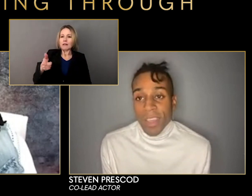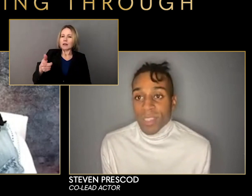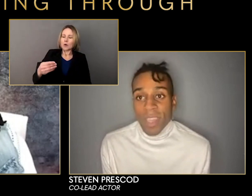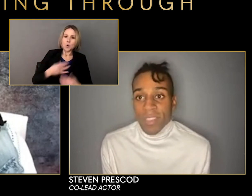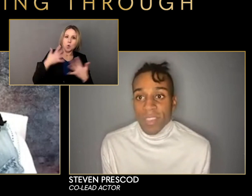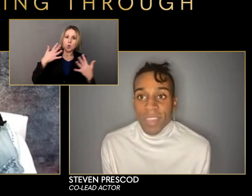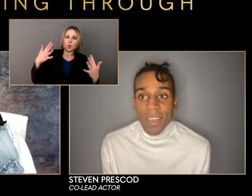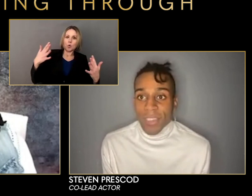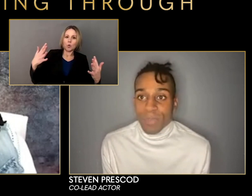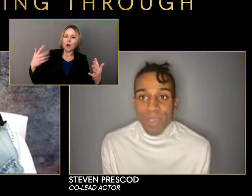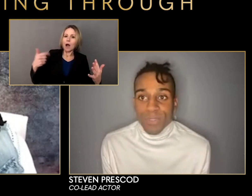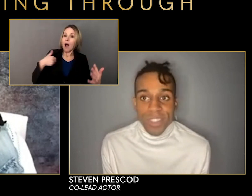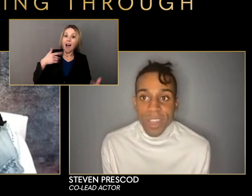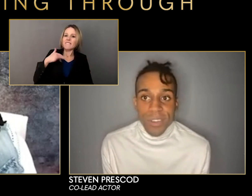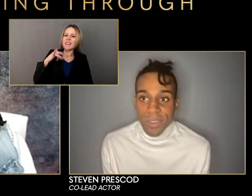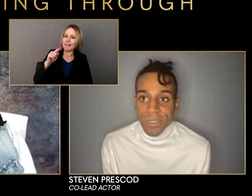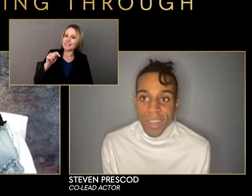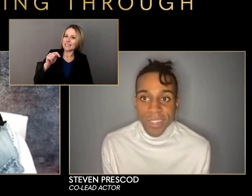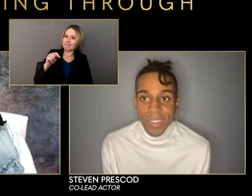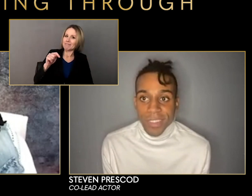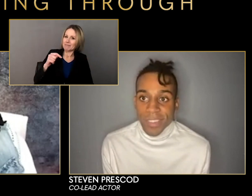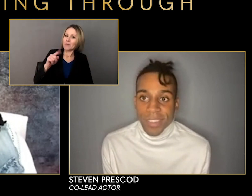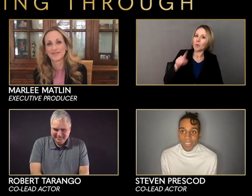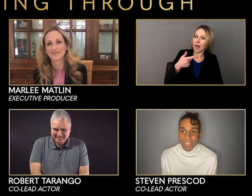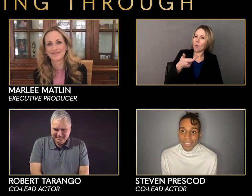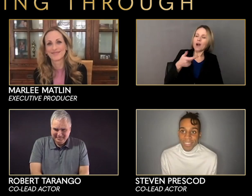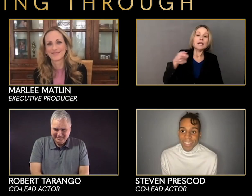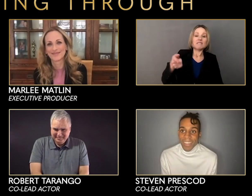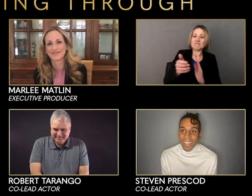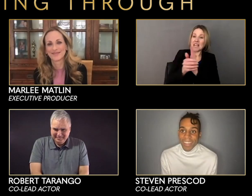yeah, his talent speaks for itself already.